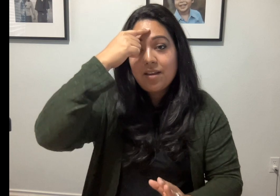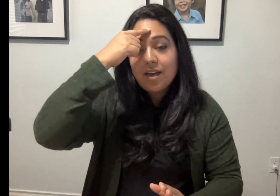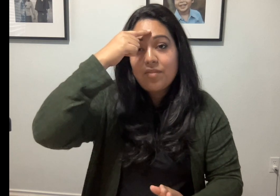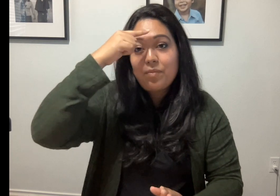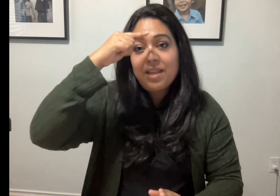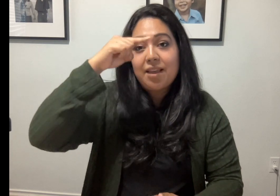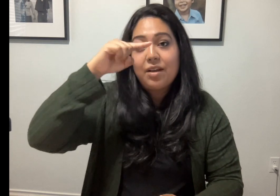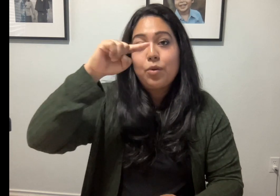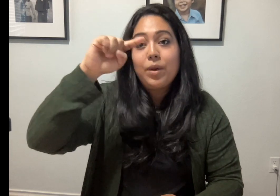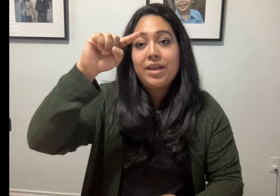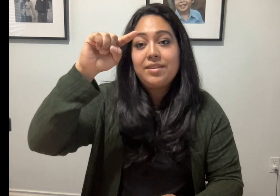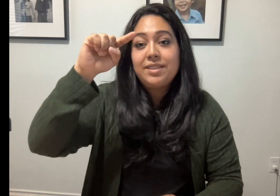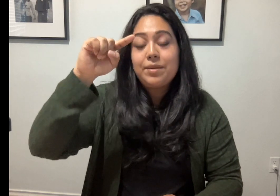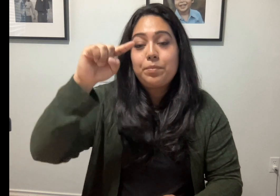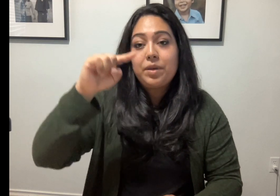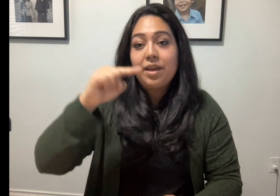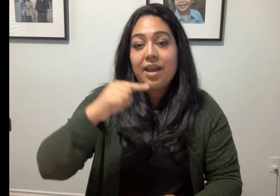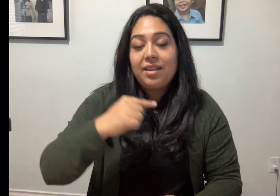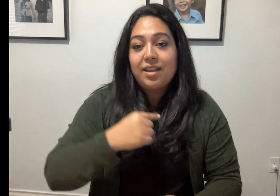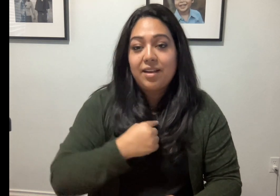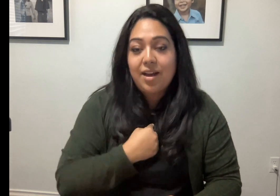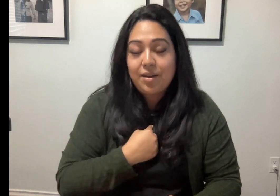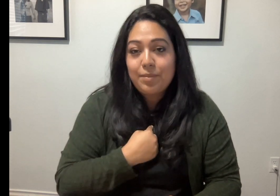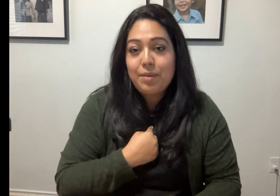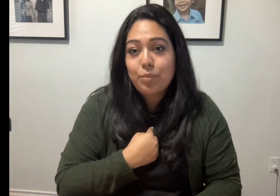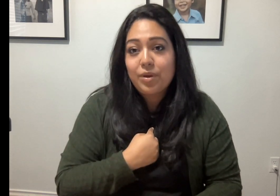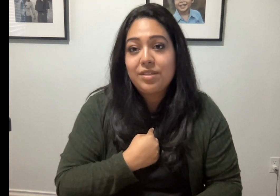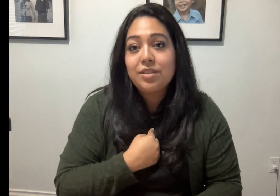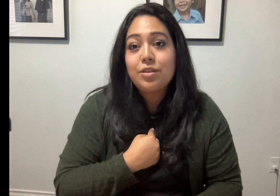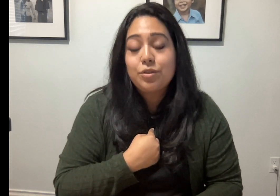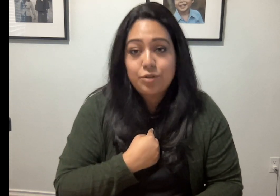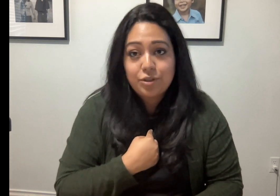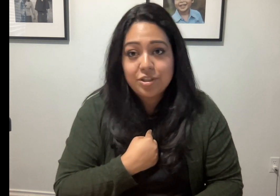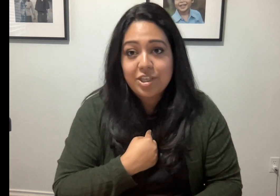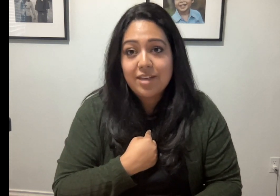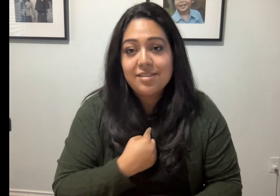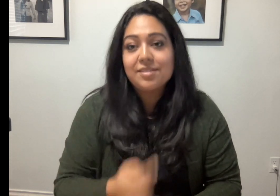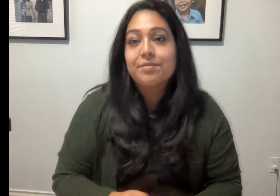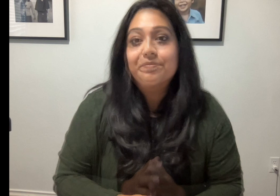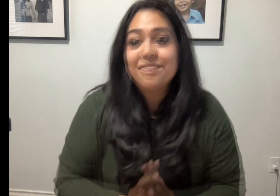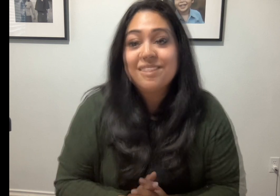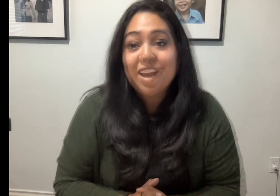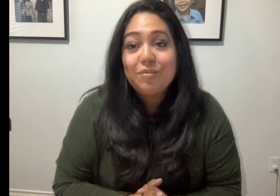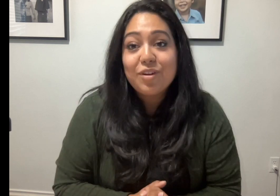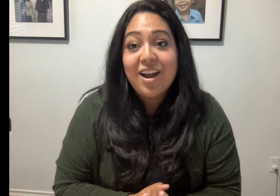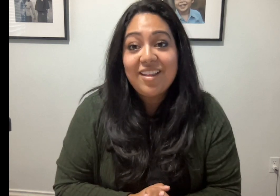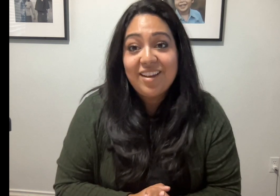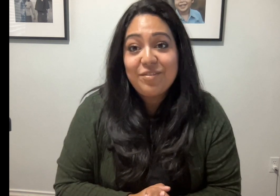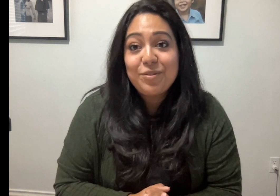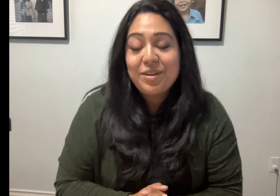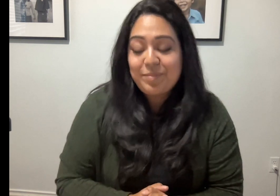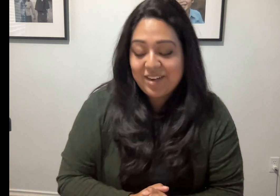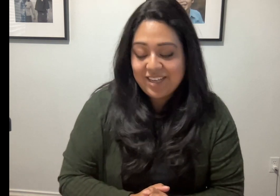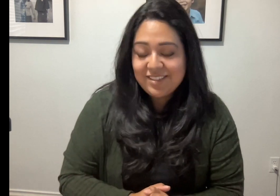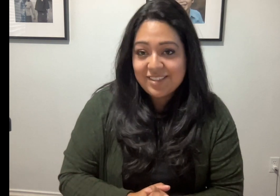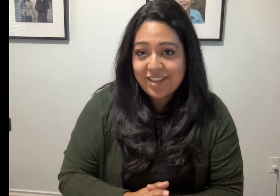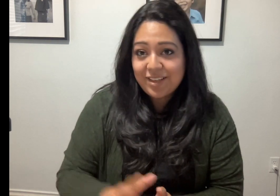Kind of make that quick dip and then come and point to your chest. The sign for I love you in American Sign